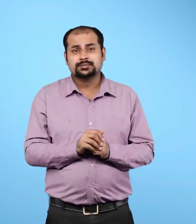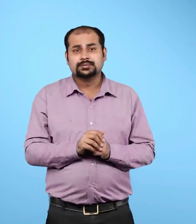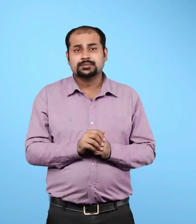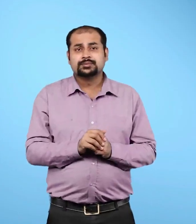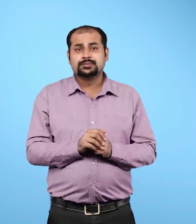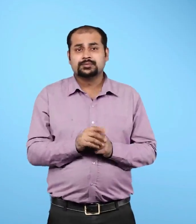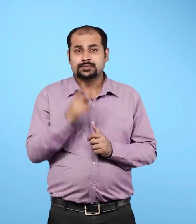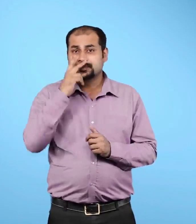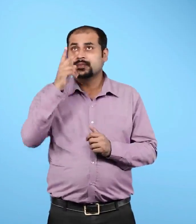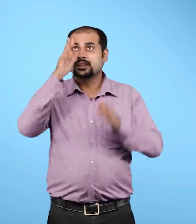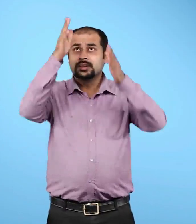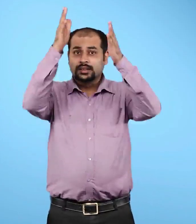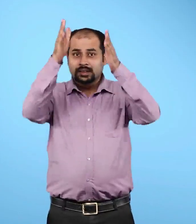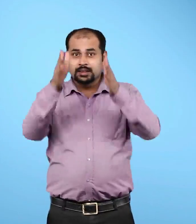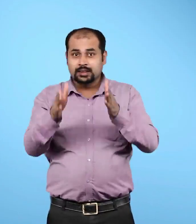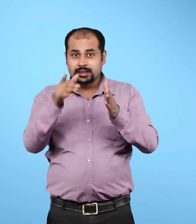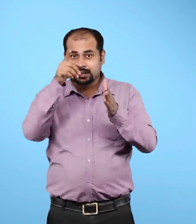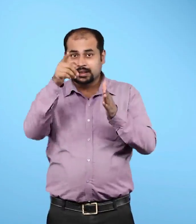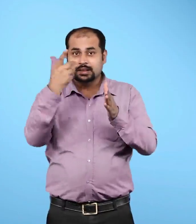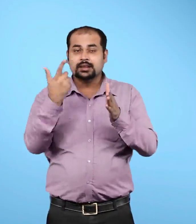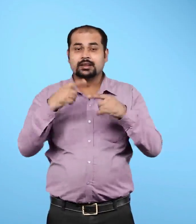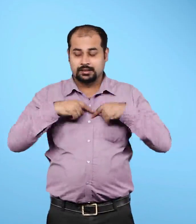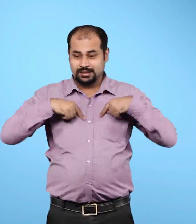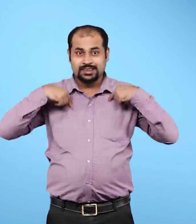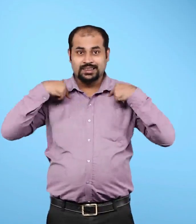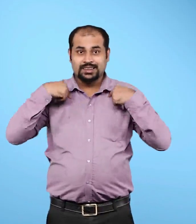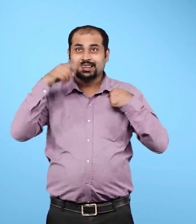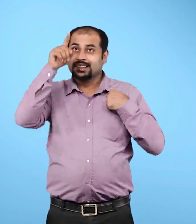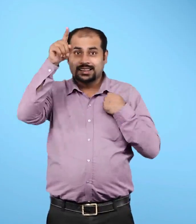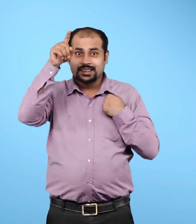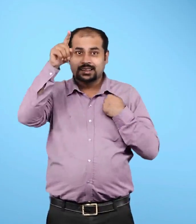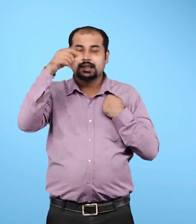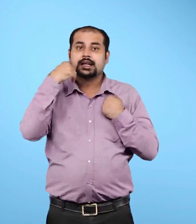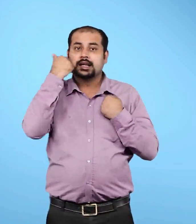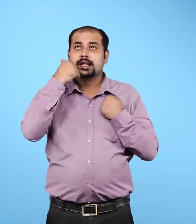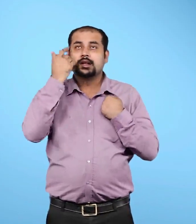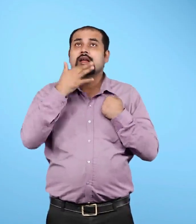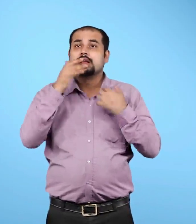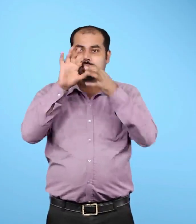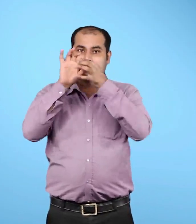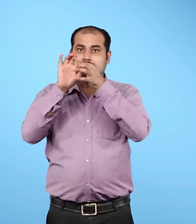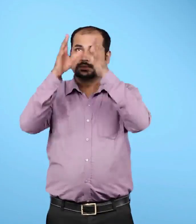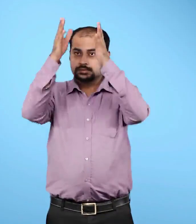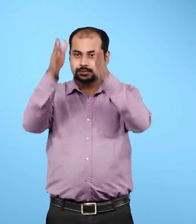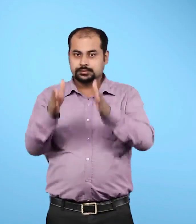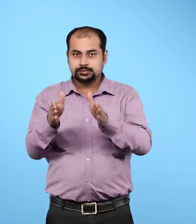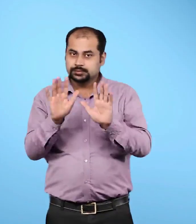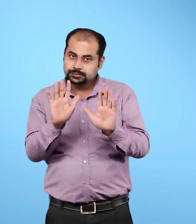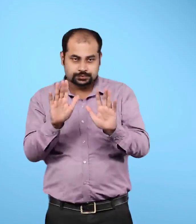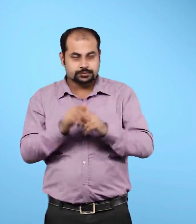in her right hand at the right side of the table, showing necklace in yellow column and loose beads